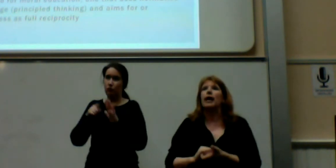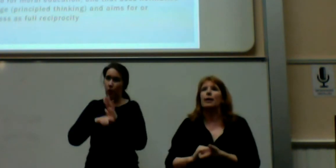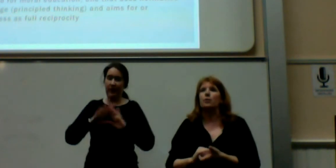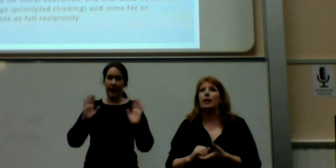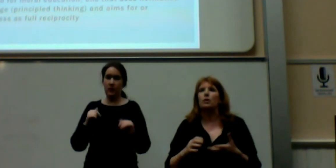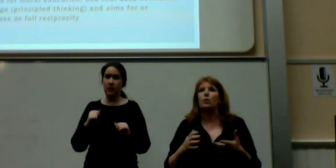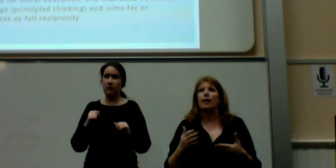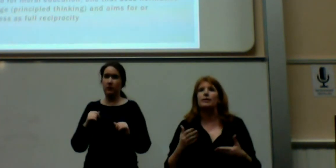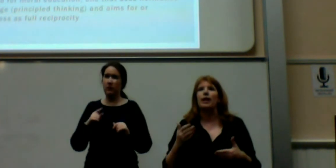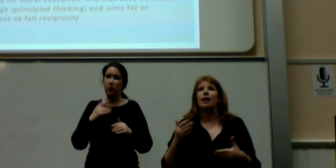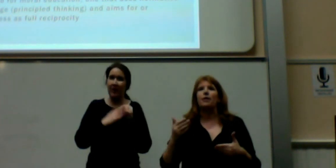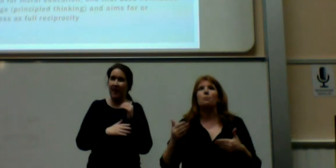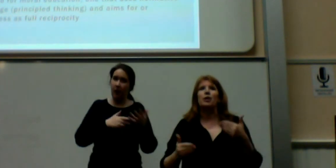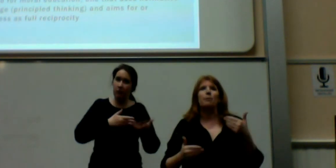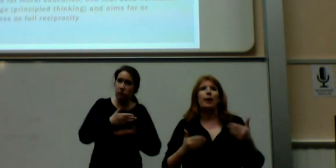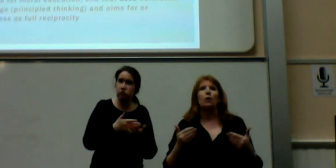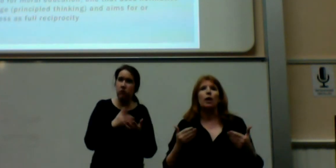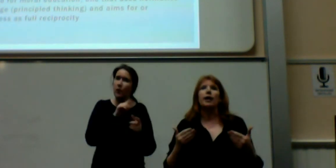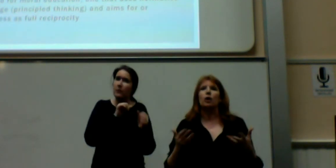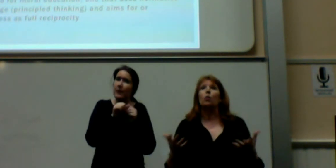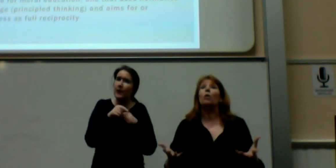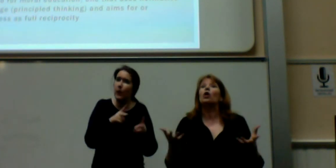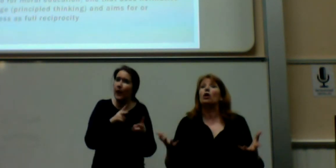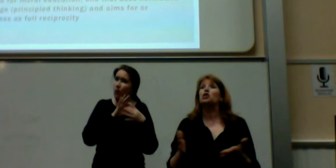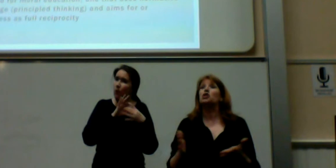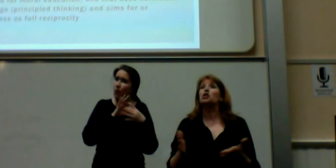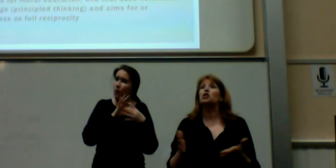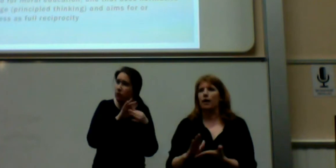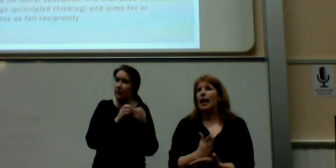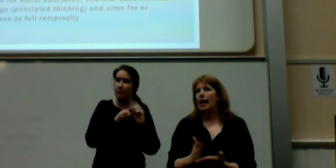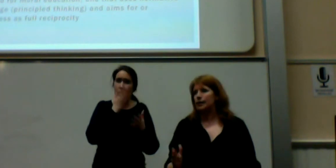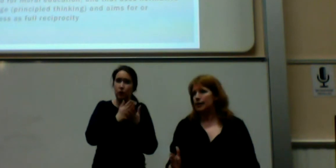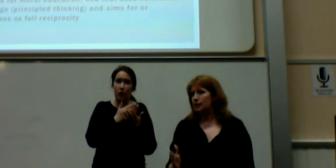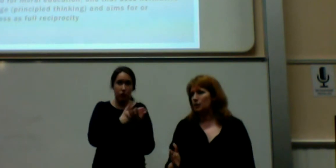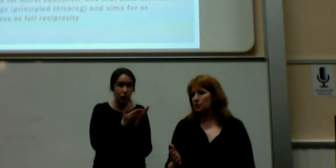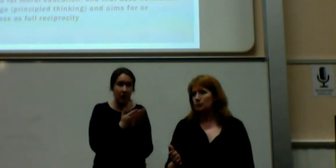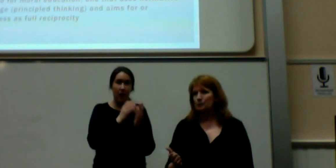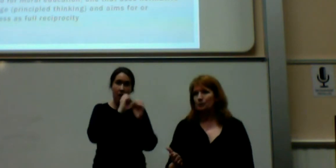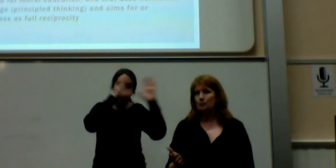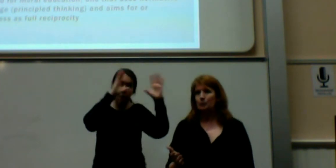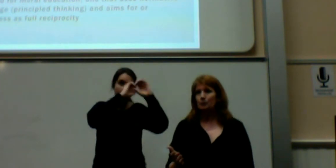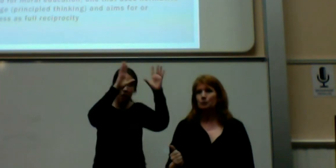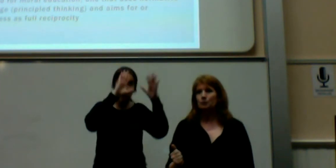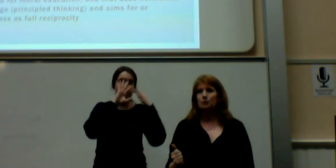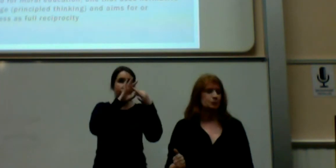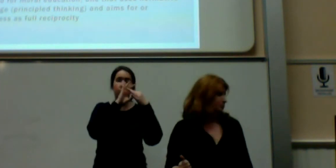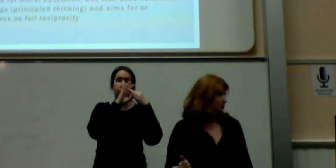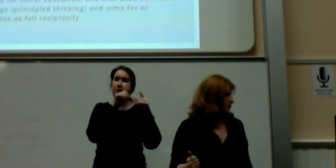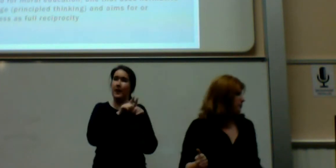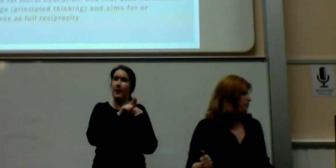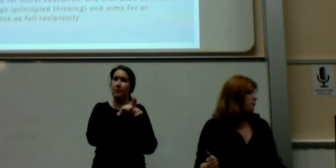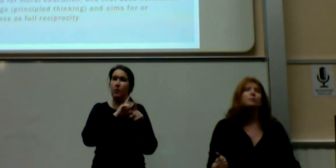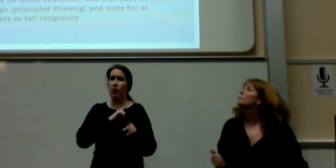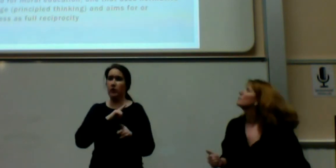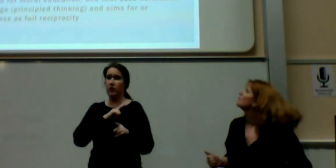can collaborate in ways that bring about, again, what we all share as ideals.